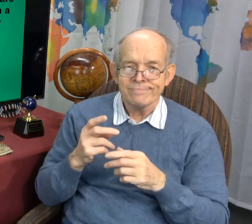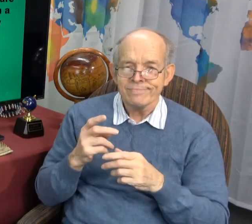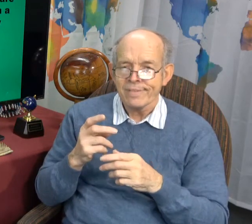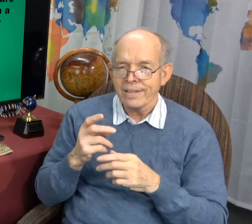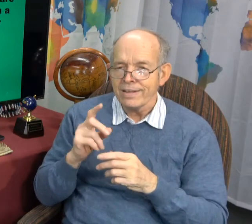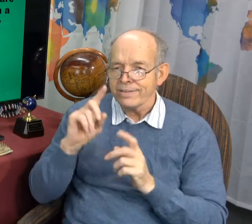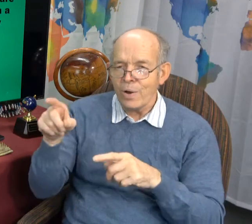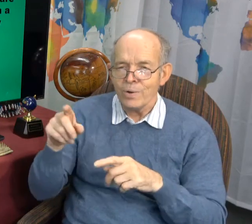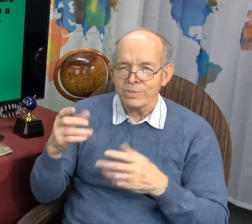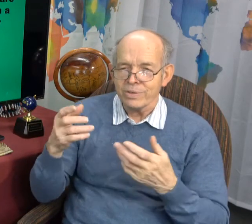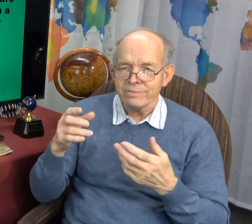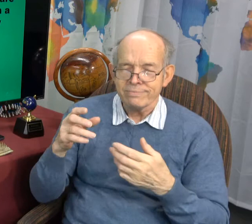Baba, Baba,